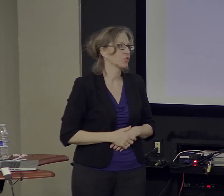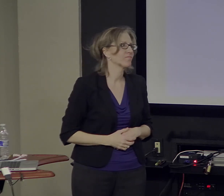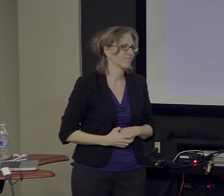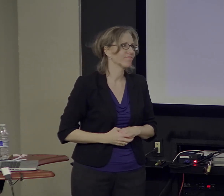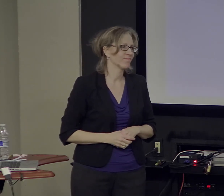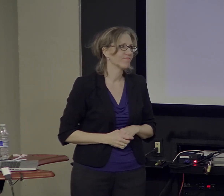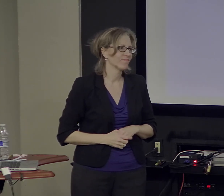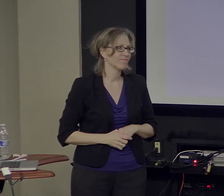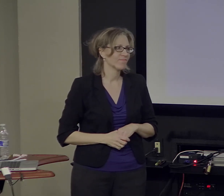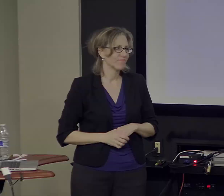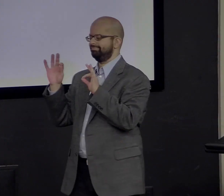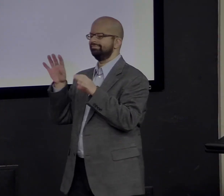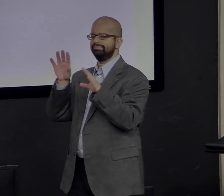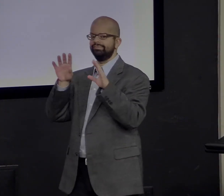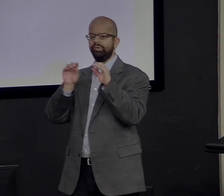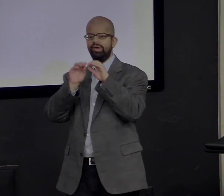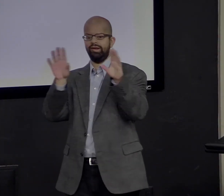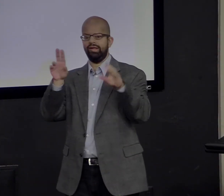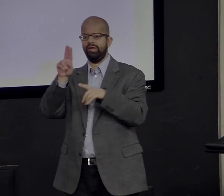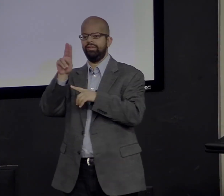very interesting question.